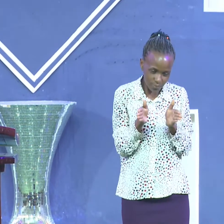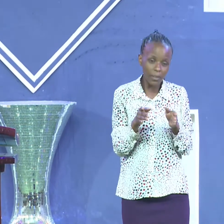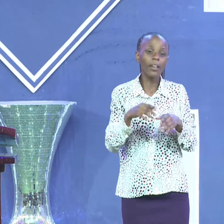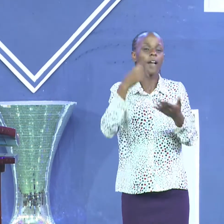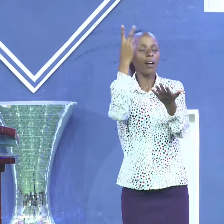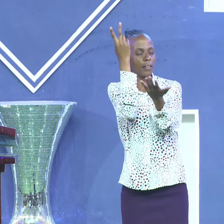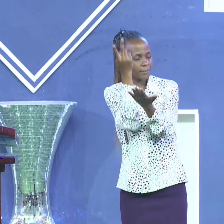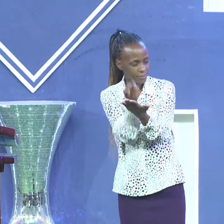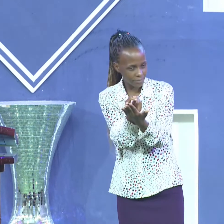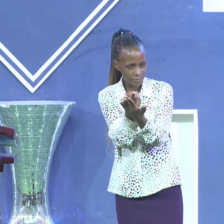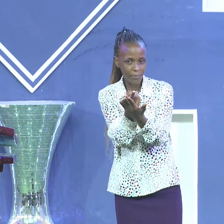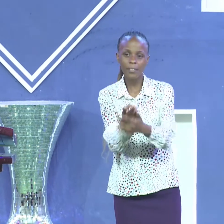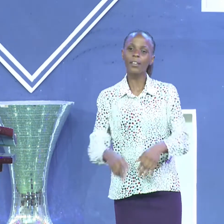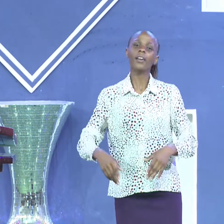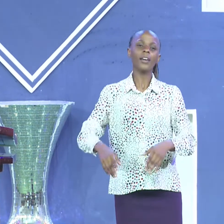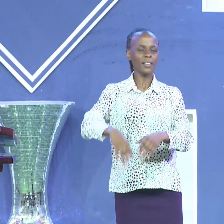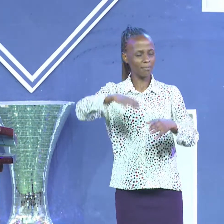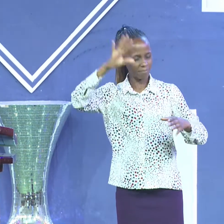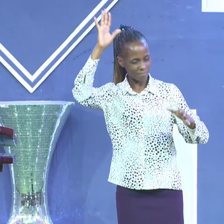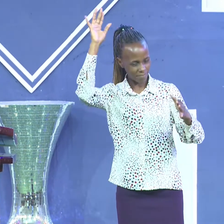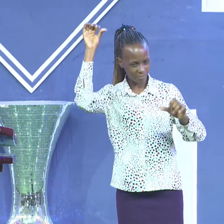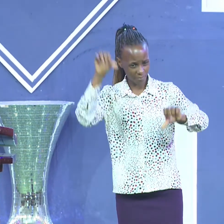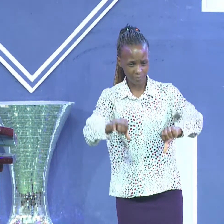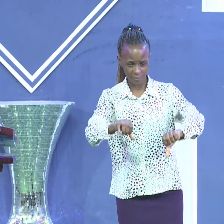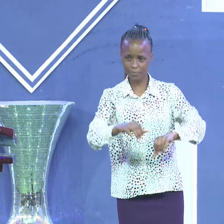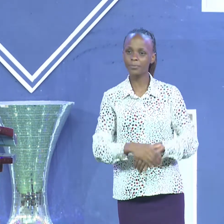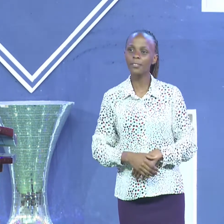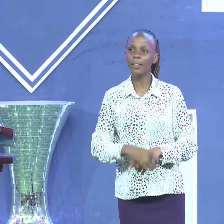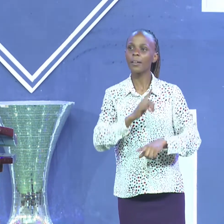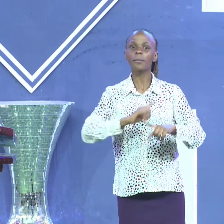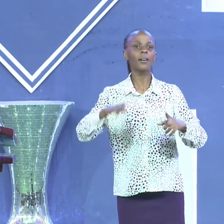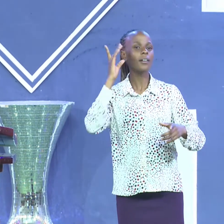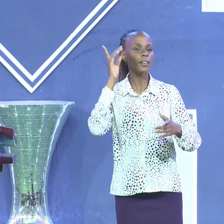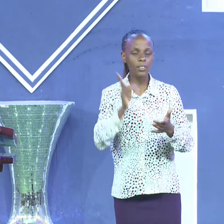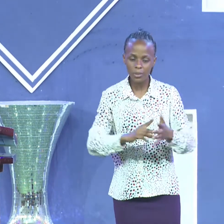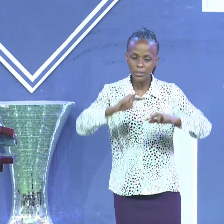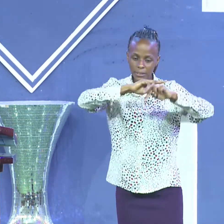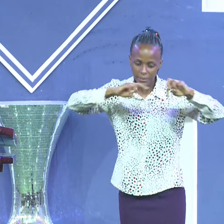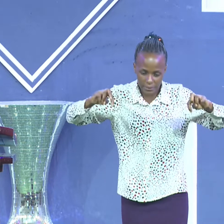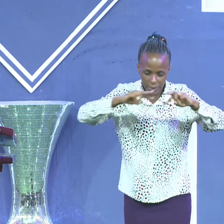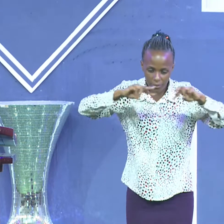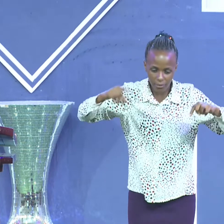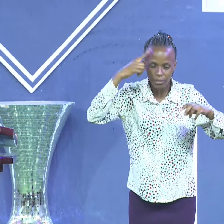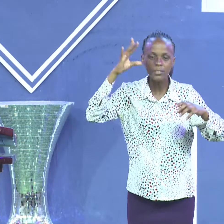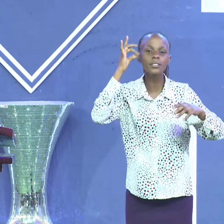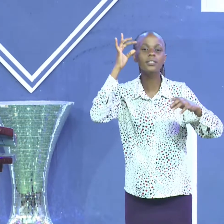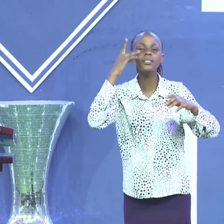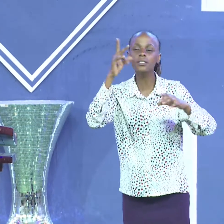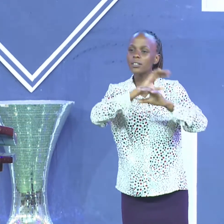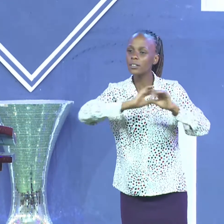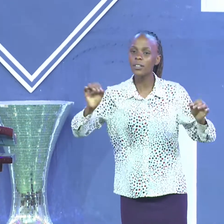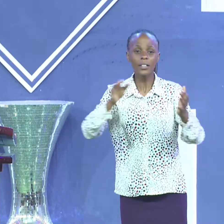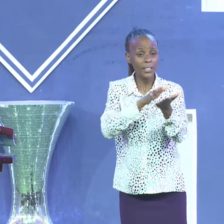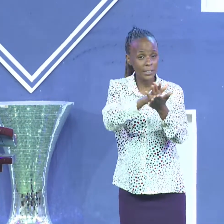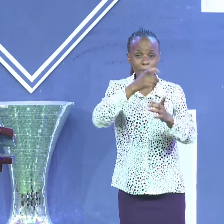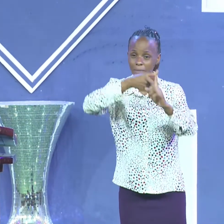thin. They are bedridden. Ali mubi. They are badly old. N'abasawo nga banoonya obulwadde tebabulaba. But the doctor sought out for what he was suffering from and they could not